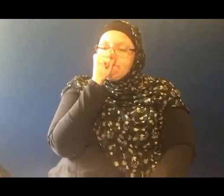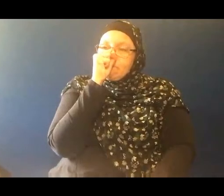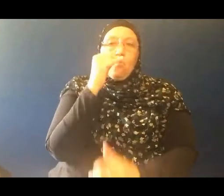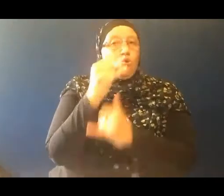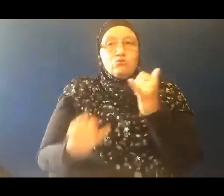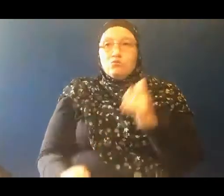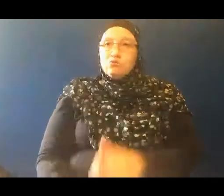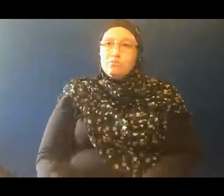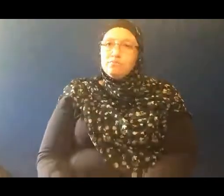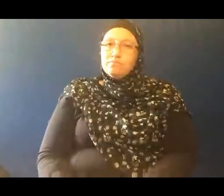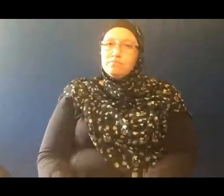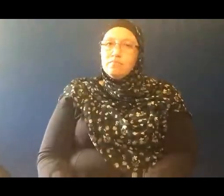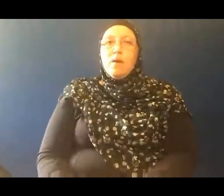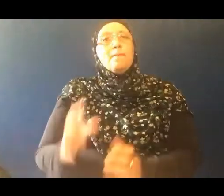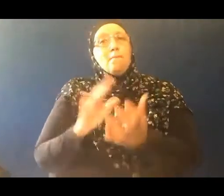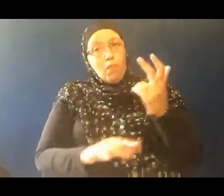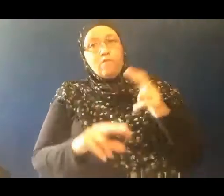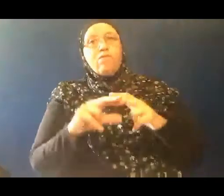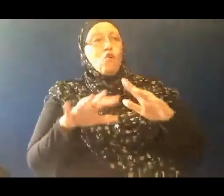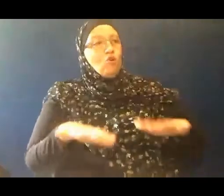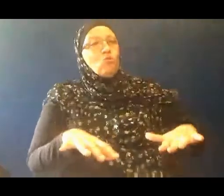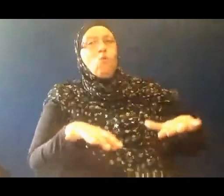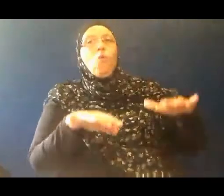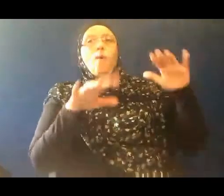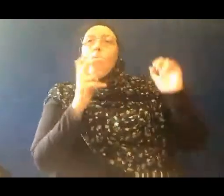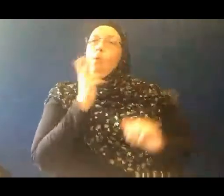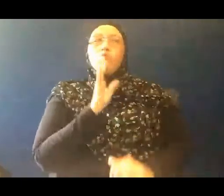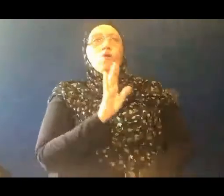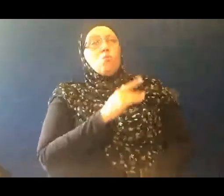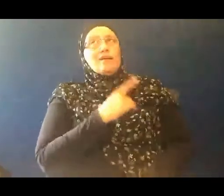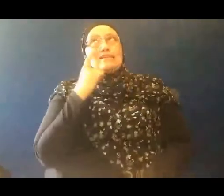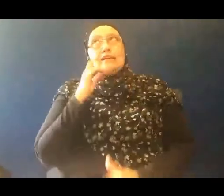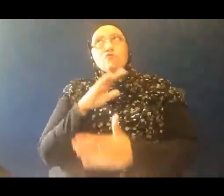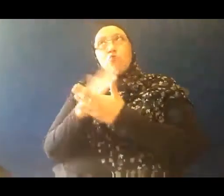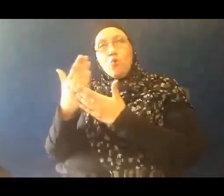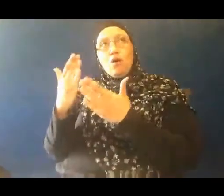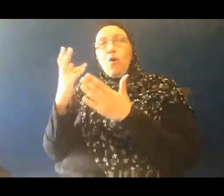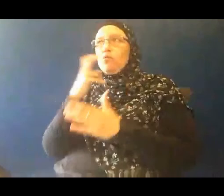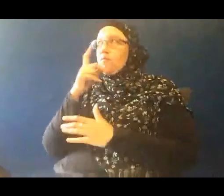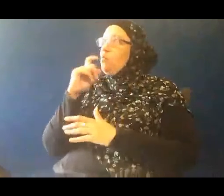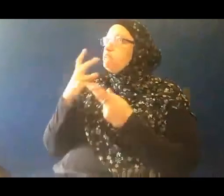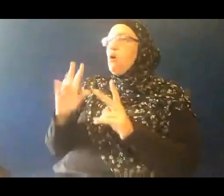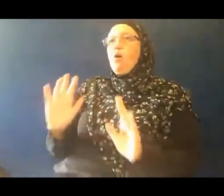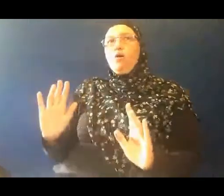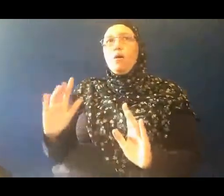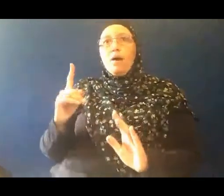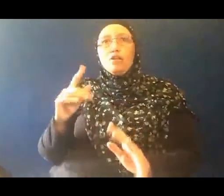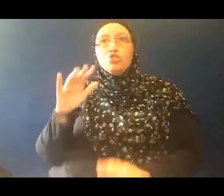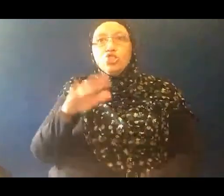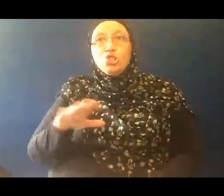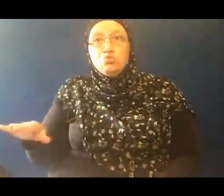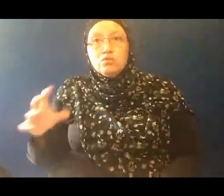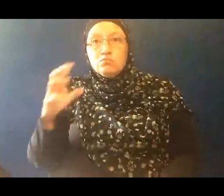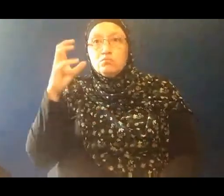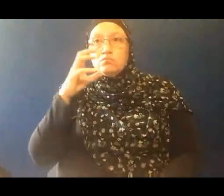we have seen it's a reality of life that elderly will die, naturally. Who doesn't die? But to see a young child,